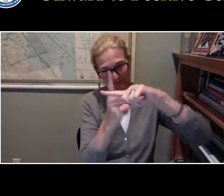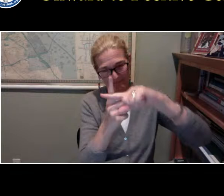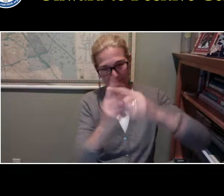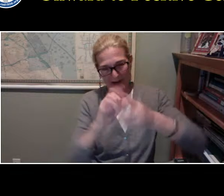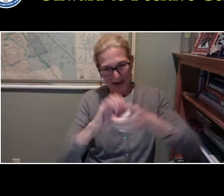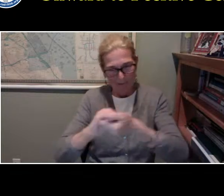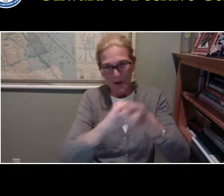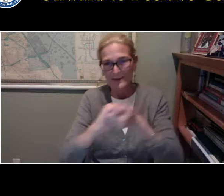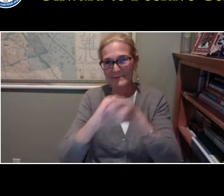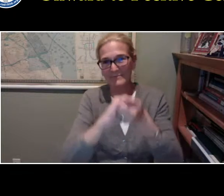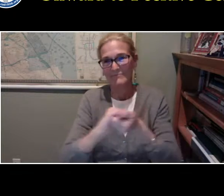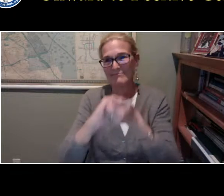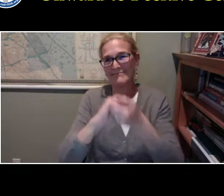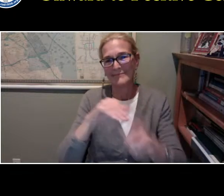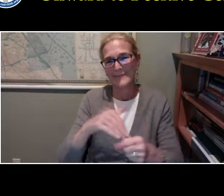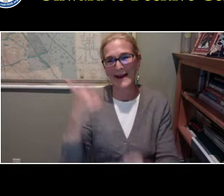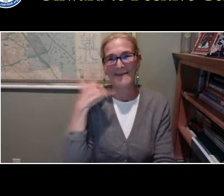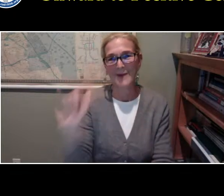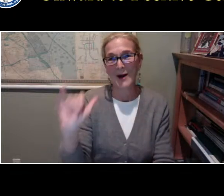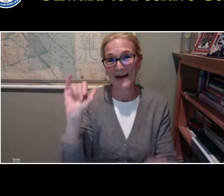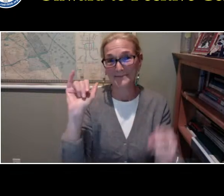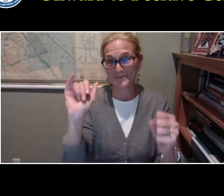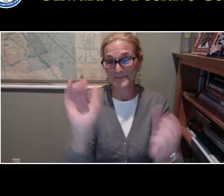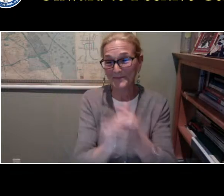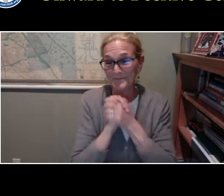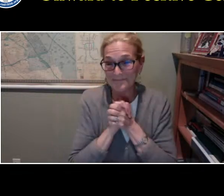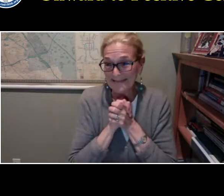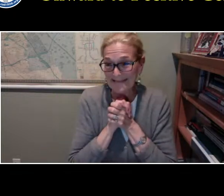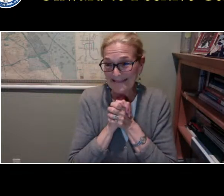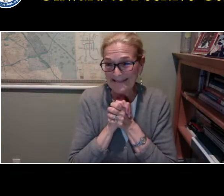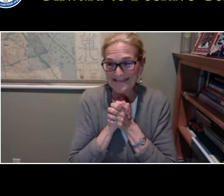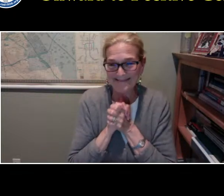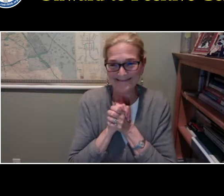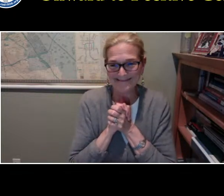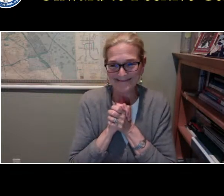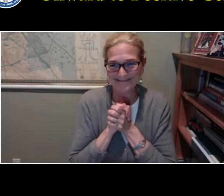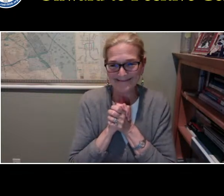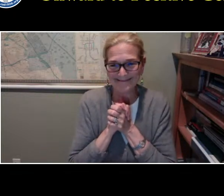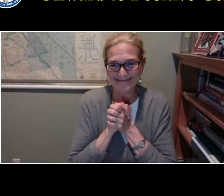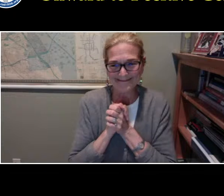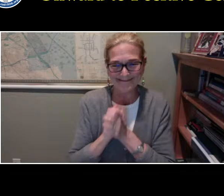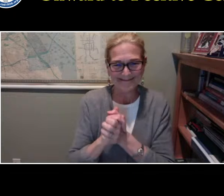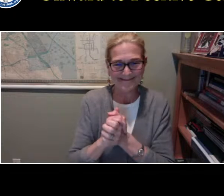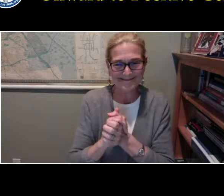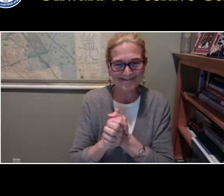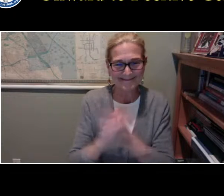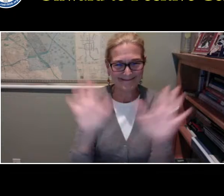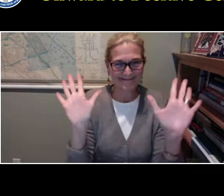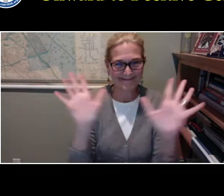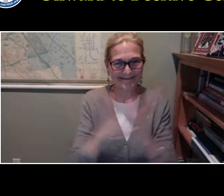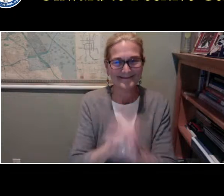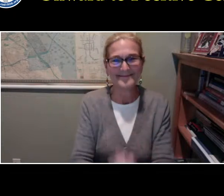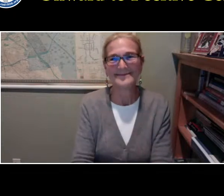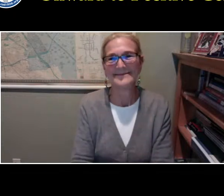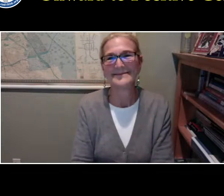So now in conclusion, we want to go onward to positive EDI collaboration in California.